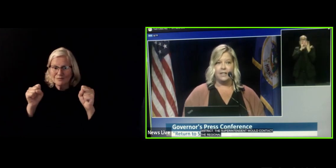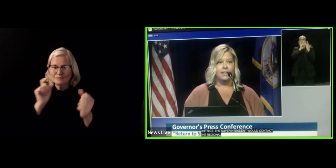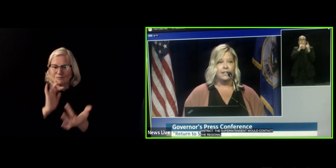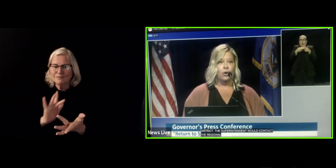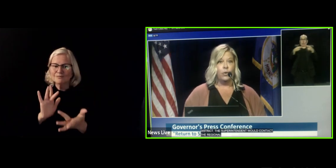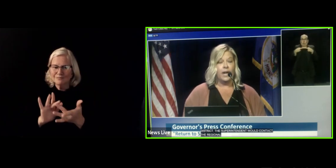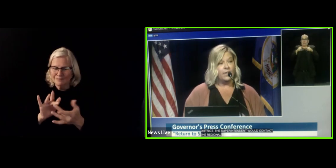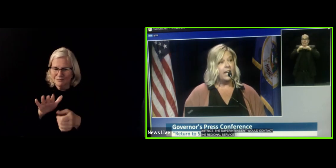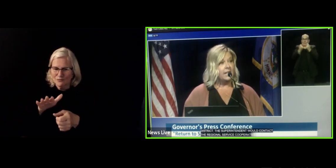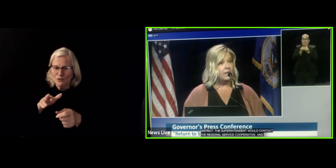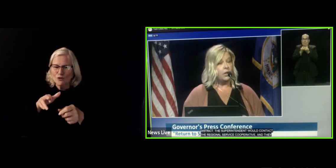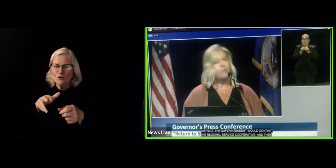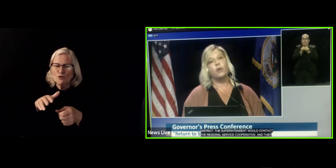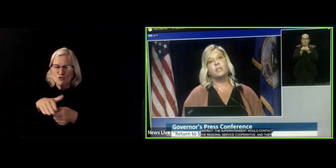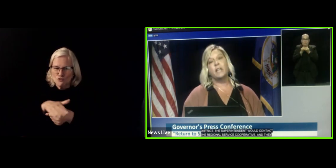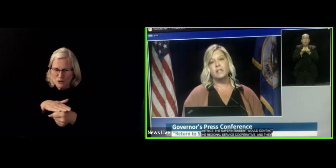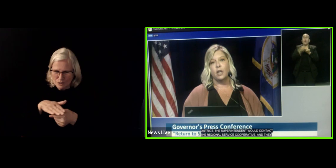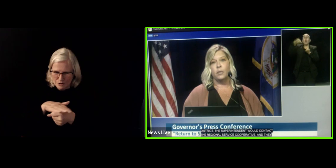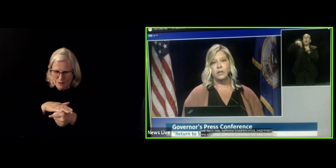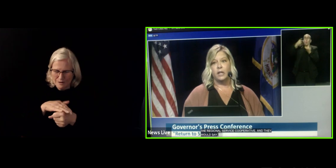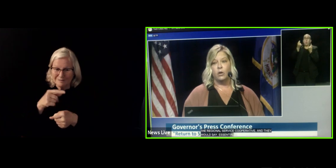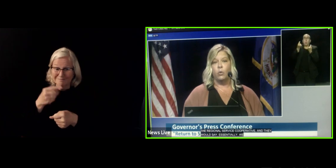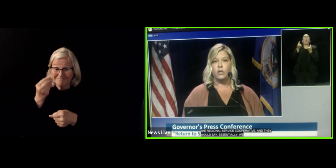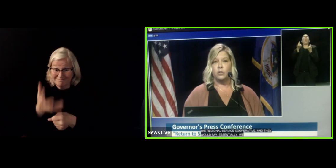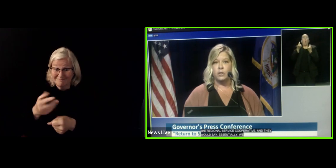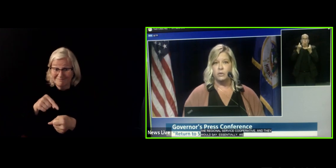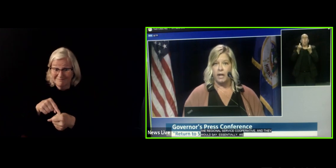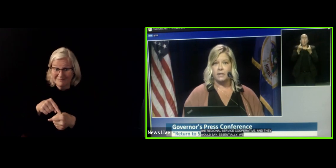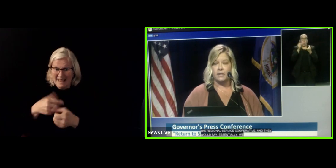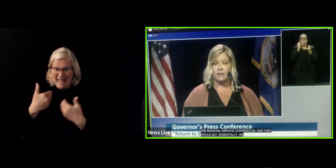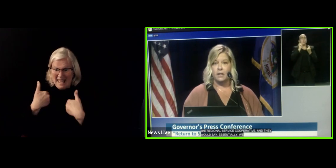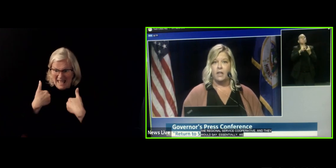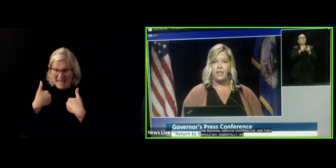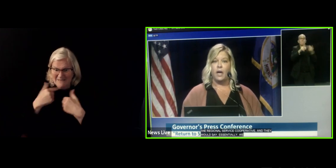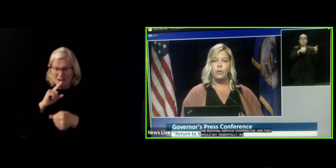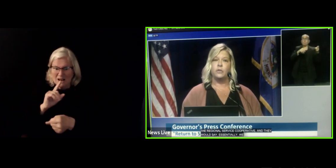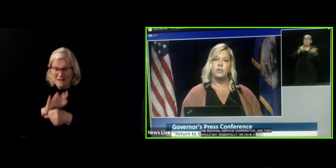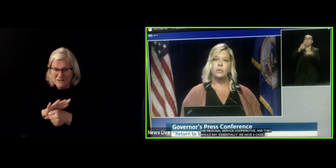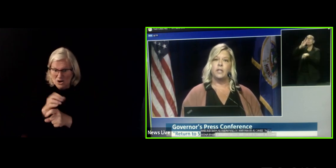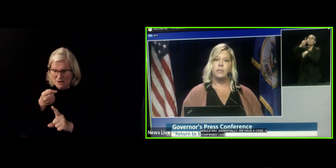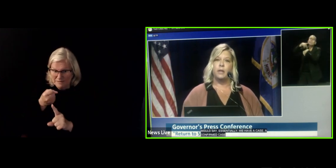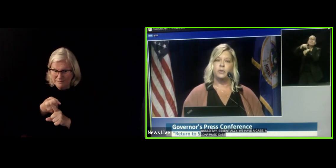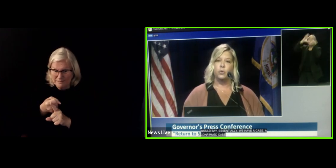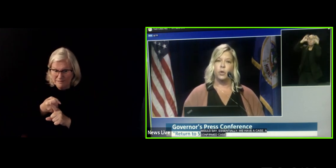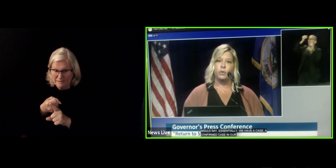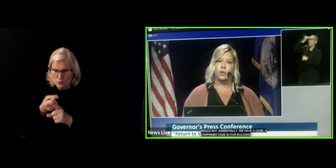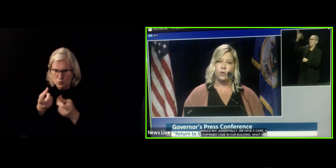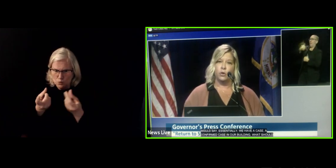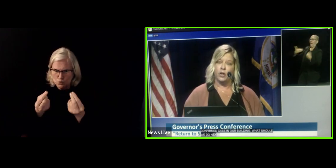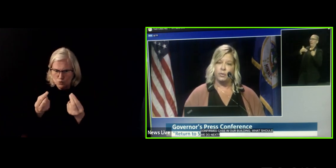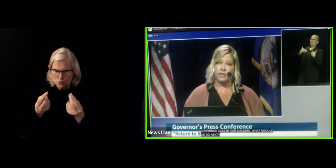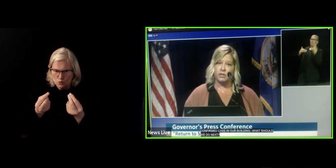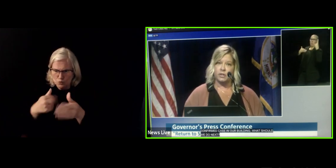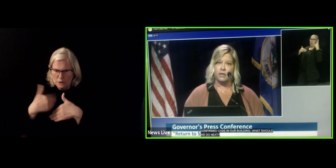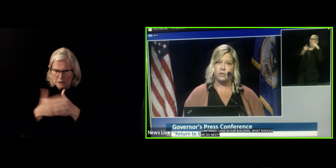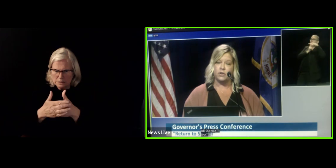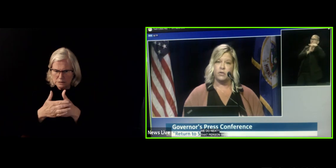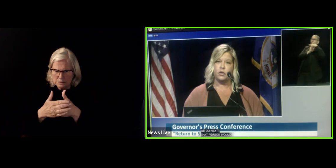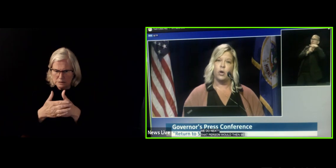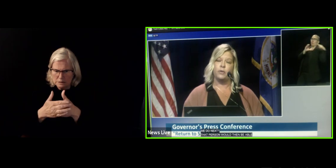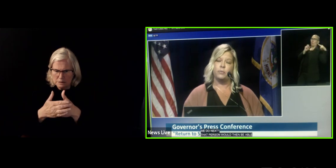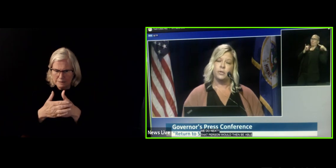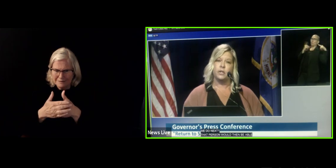essentially, we have a case or a confirmed case in our building, what should we do next? That person would then be able to work with their local health official. The